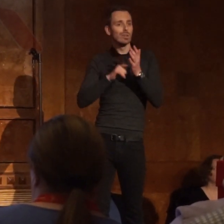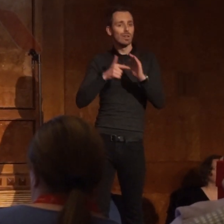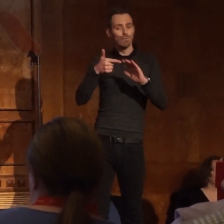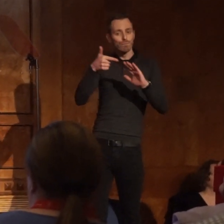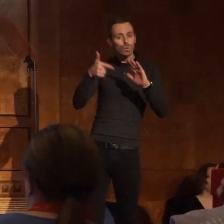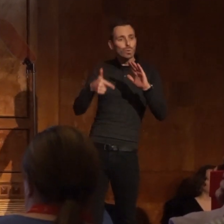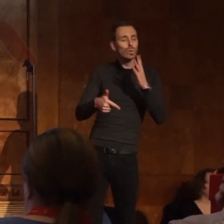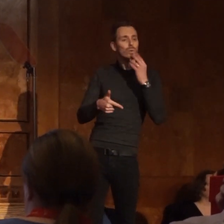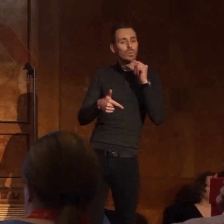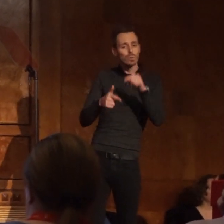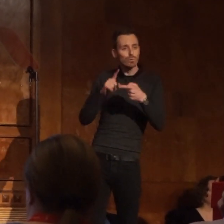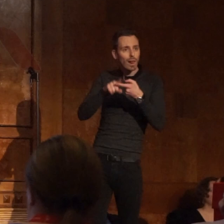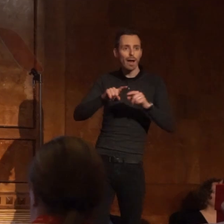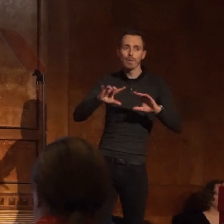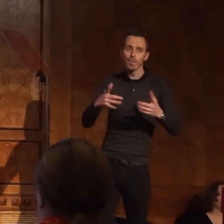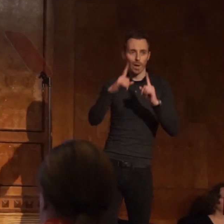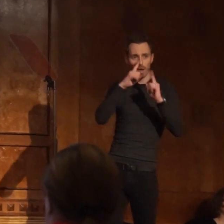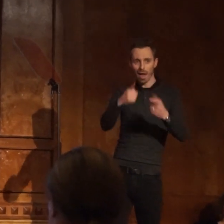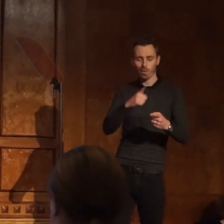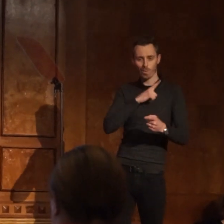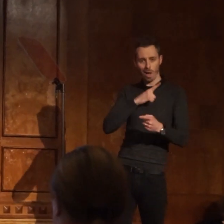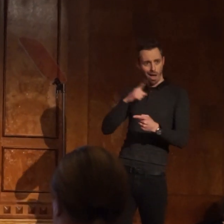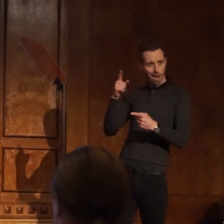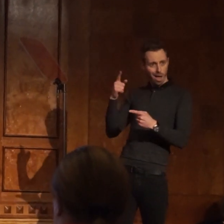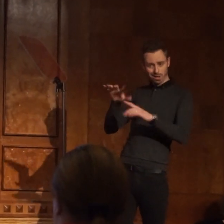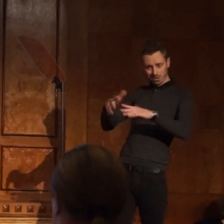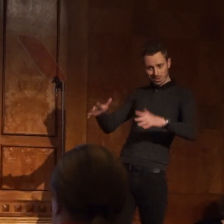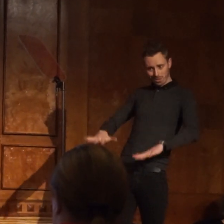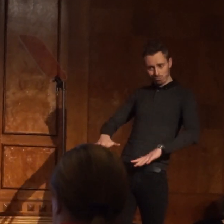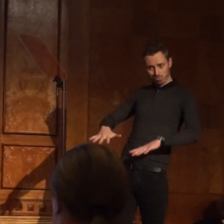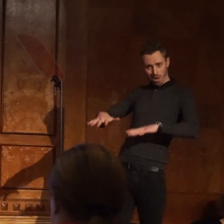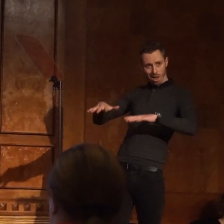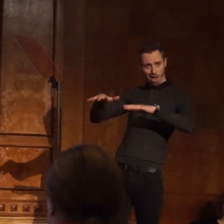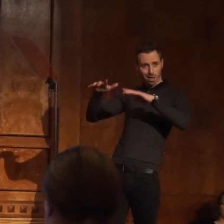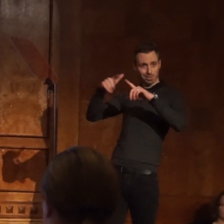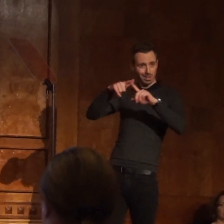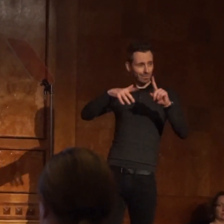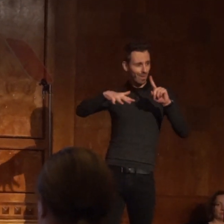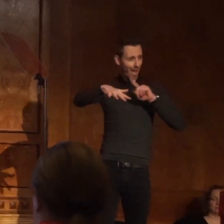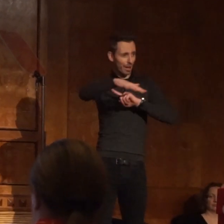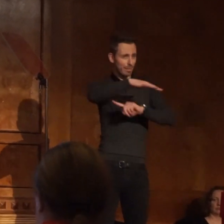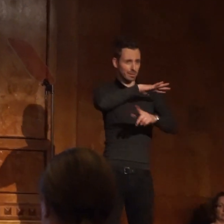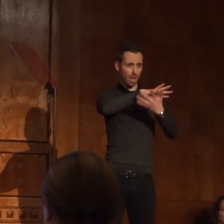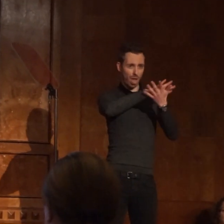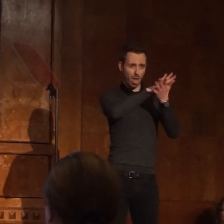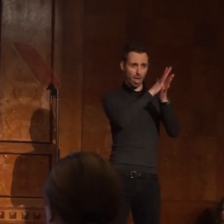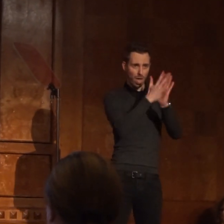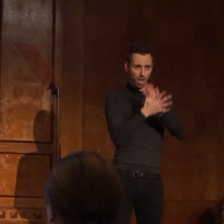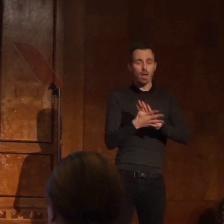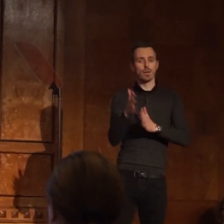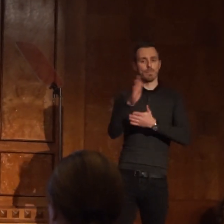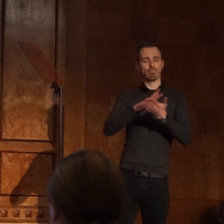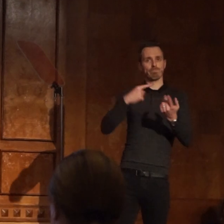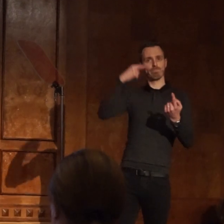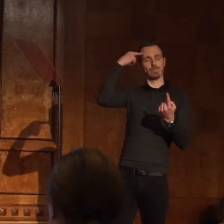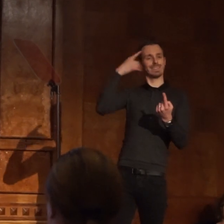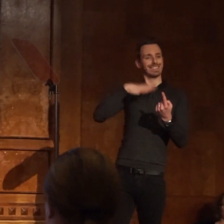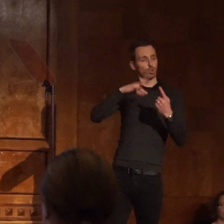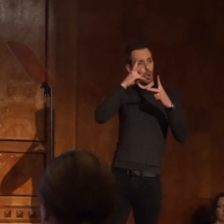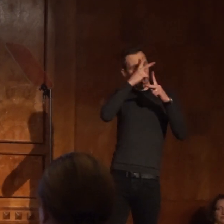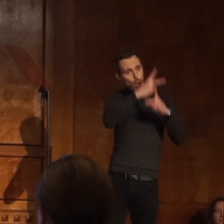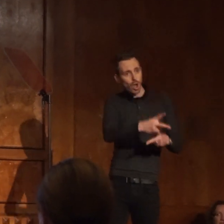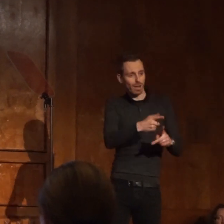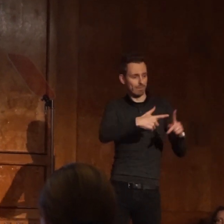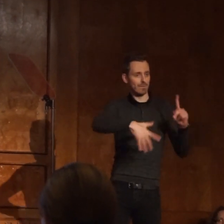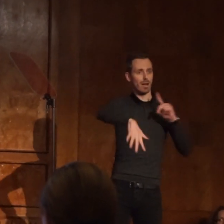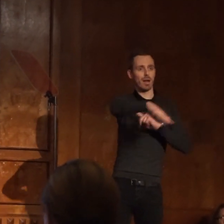and environmental degradation. Environmental and rural economic protection is yet another reason why we